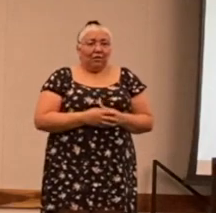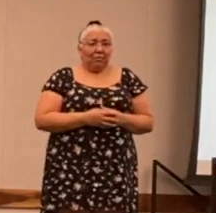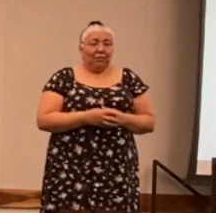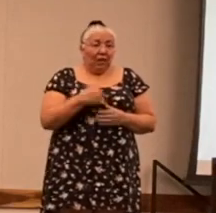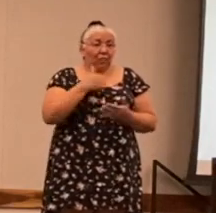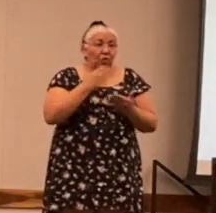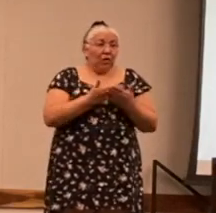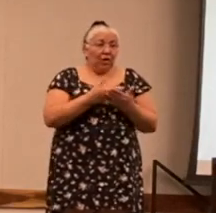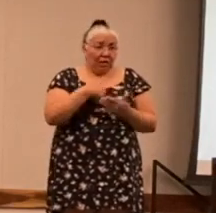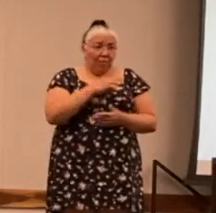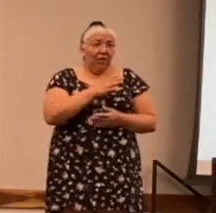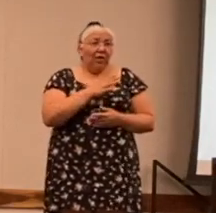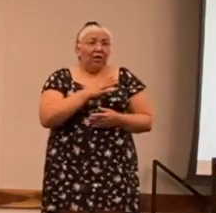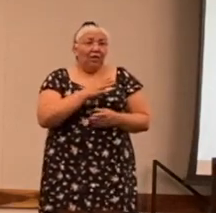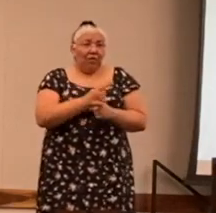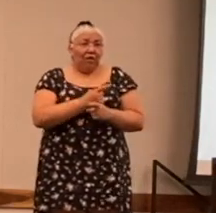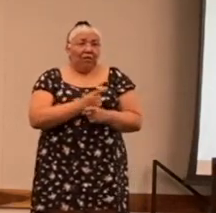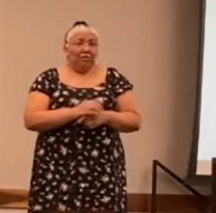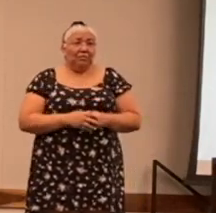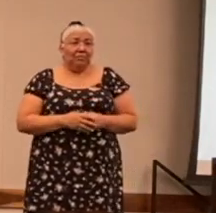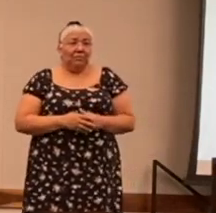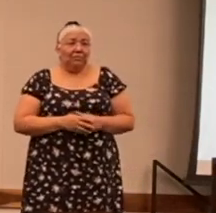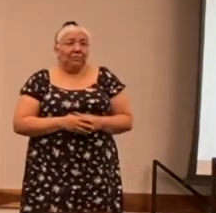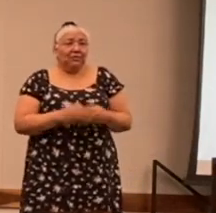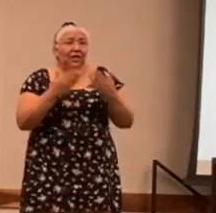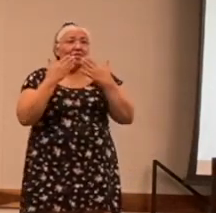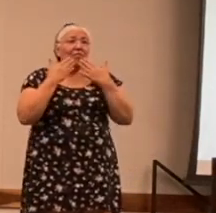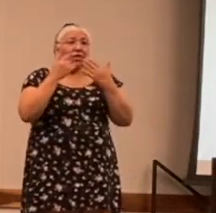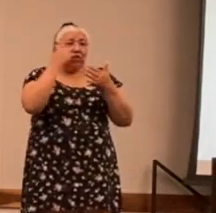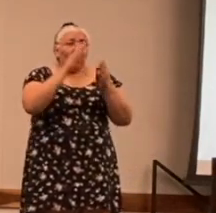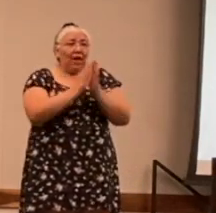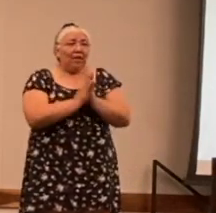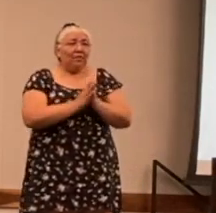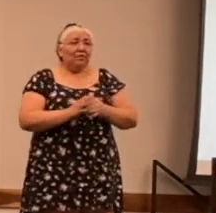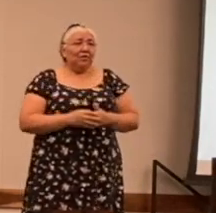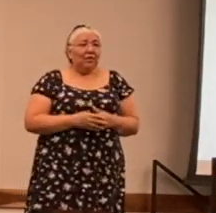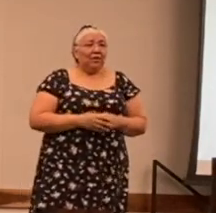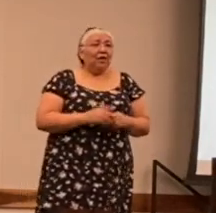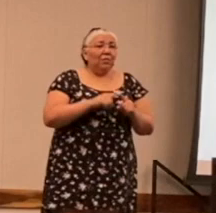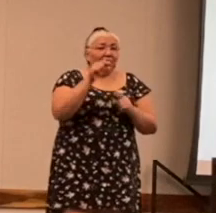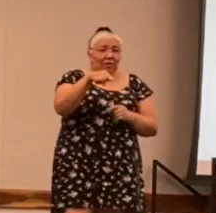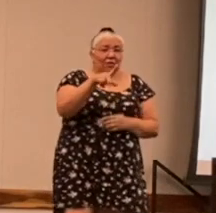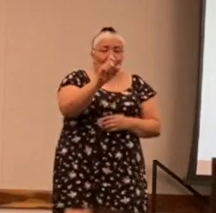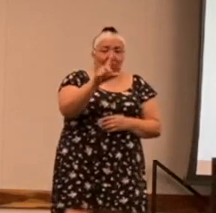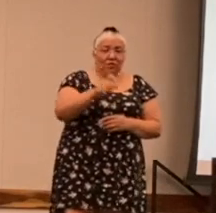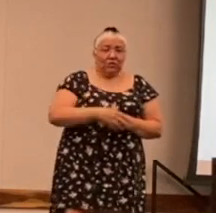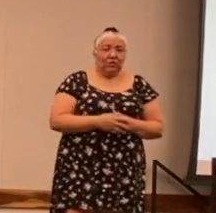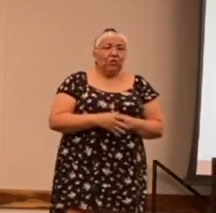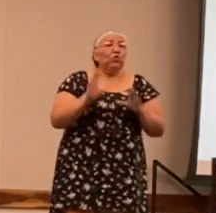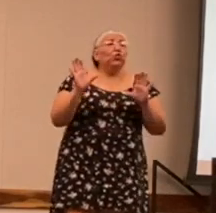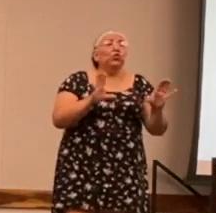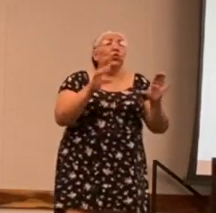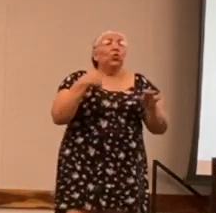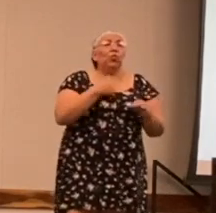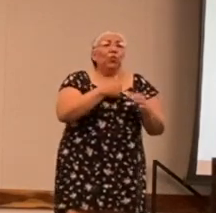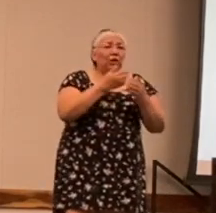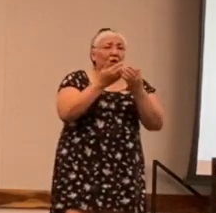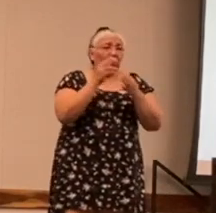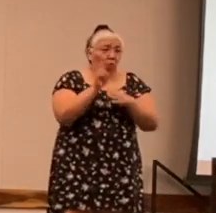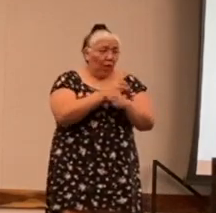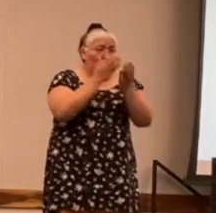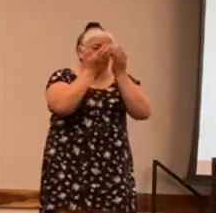I'm good, I'm fine, right? Thanks for asking. But here's the question. Do we wear